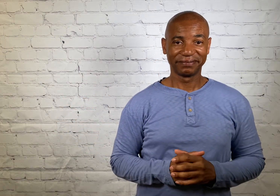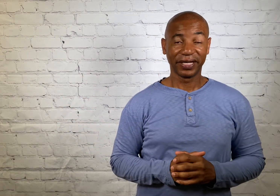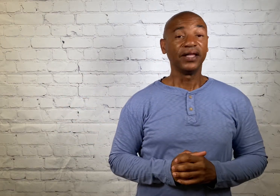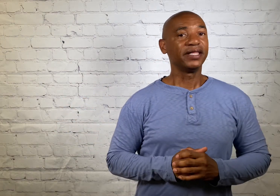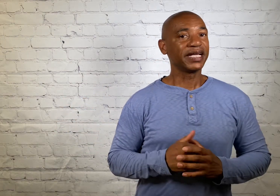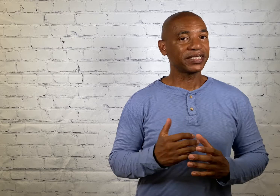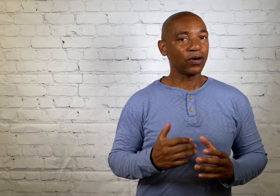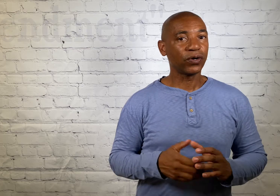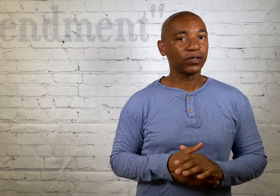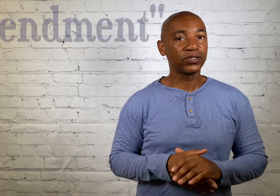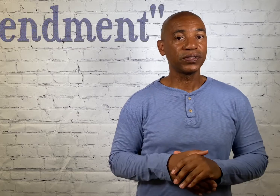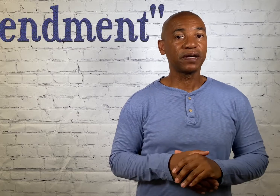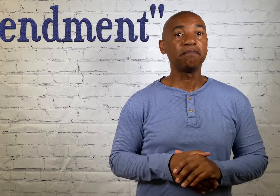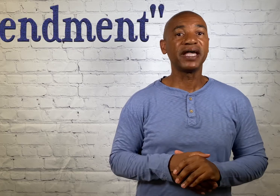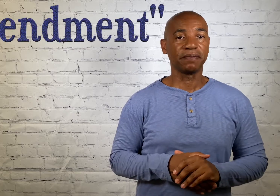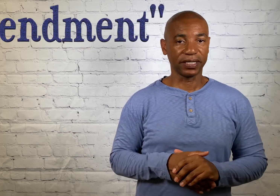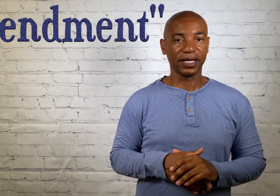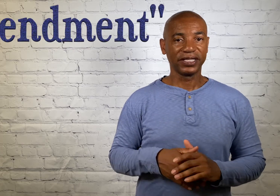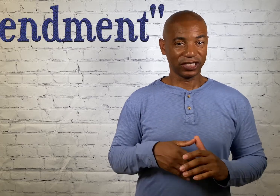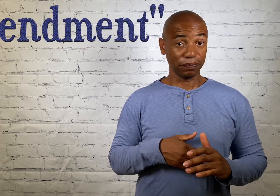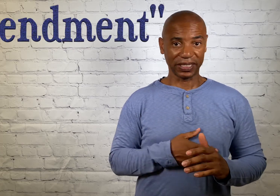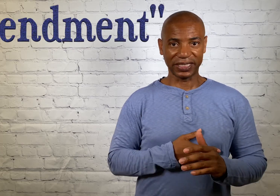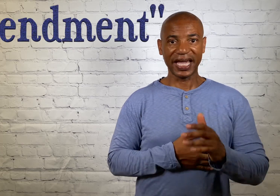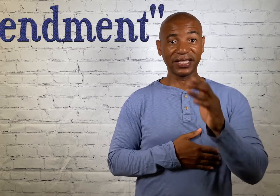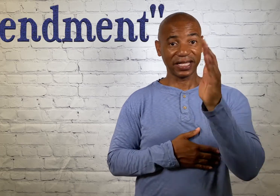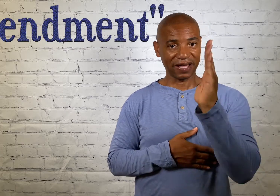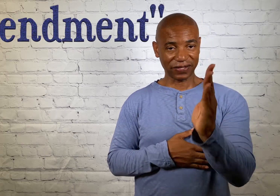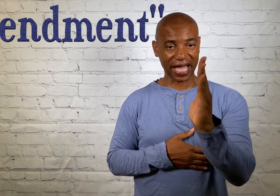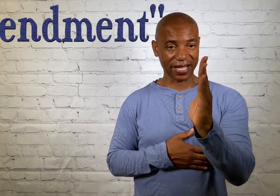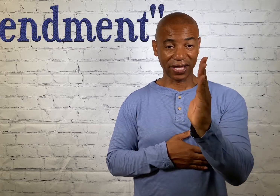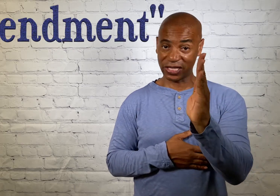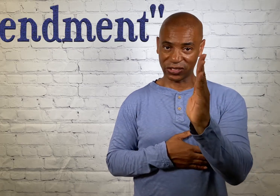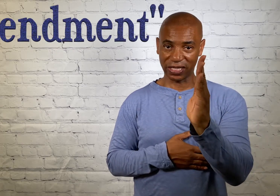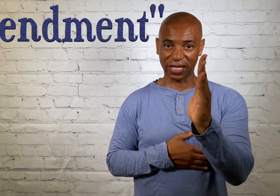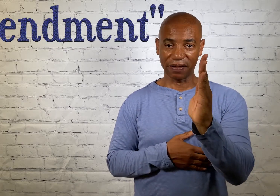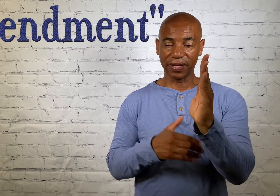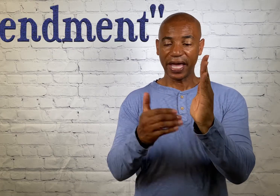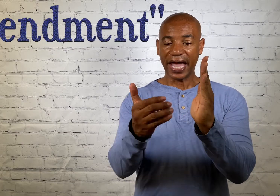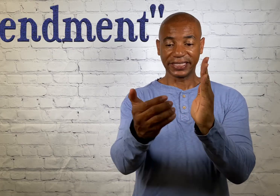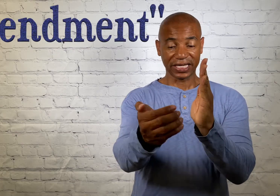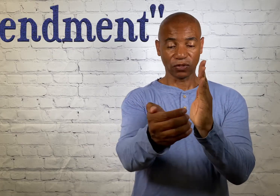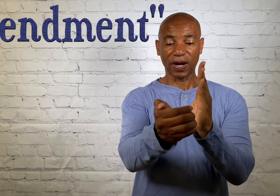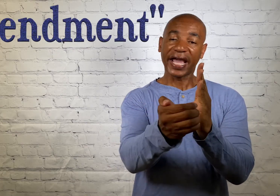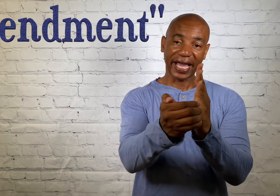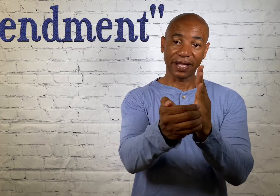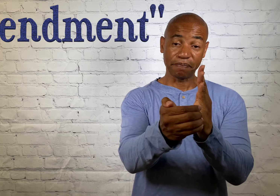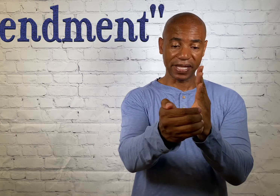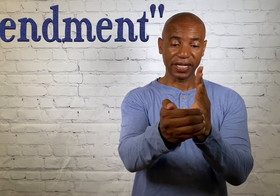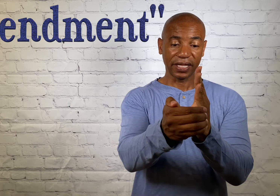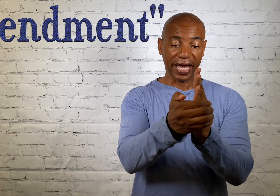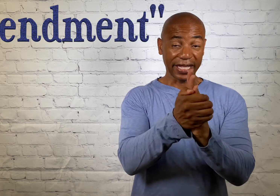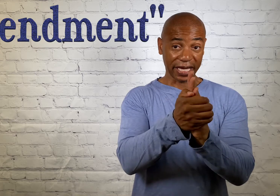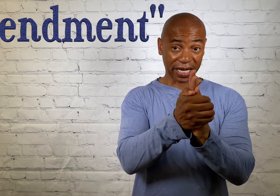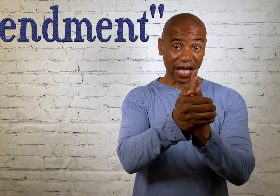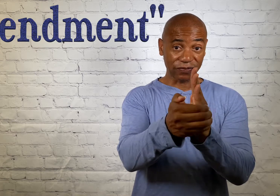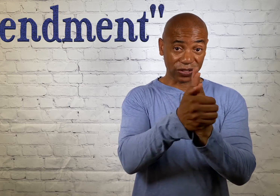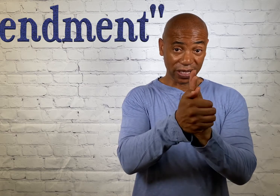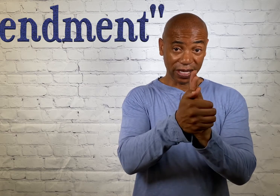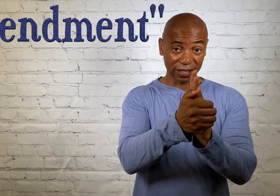The next sign we're going to do is amendment. Simply take the left hand, extend it up, and take the right hand, bend it, and it cuffs the